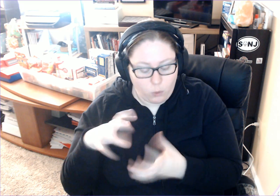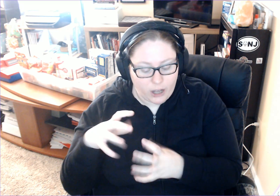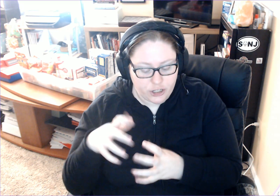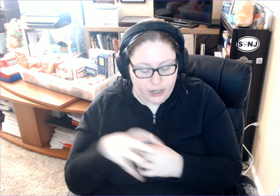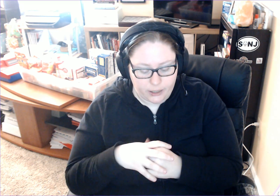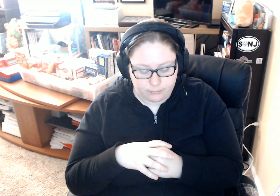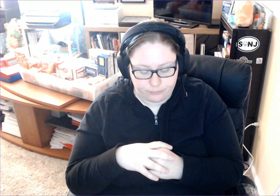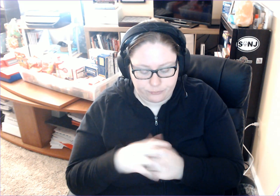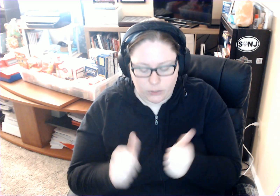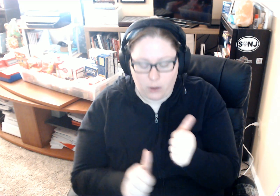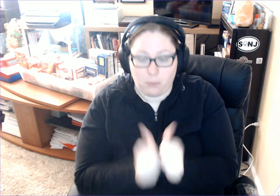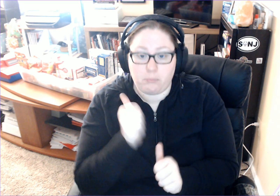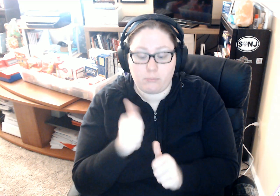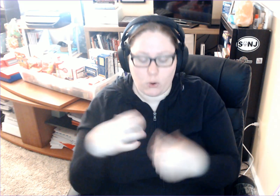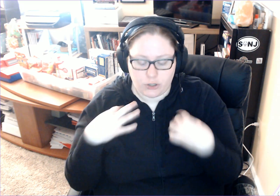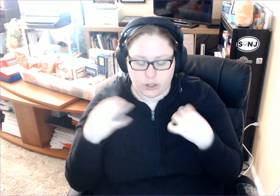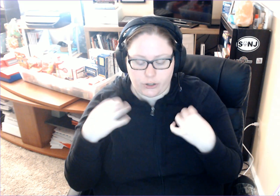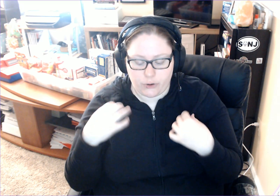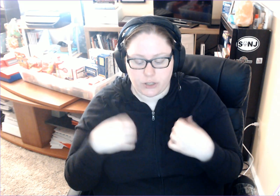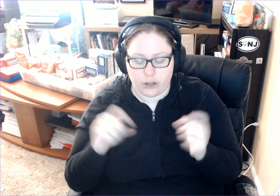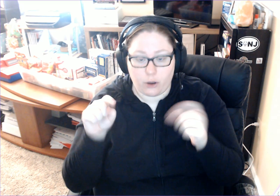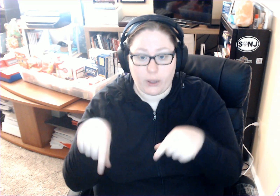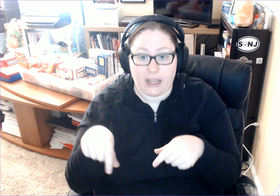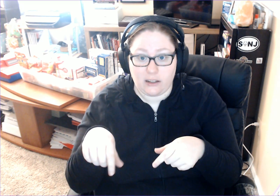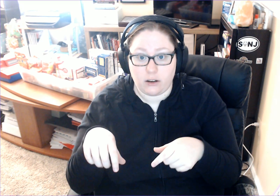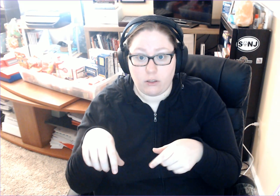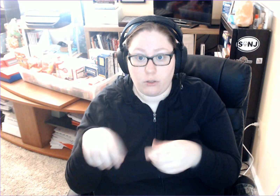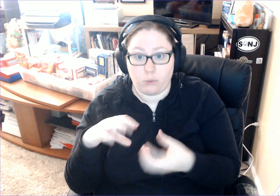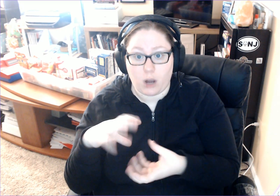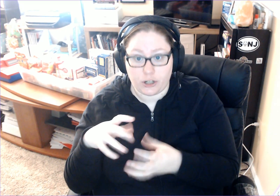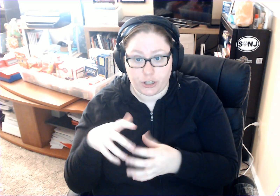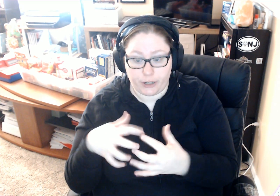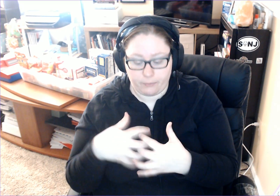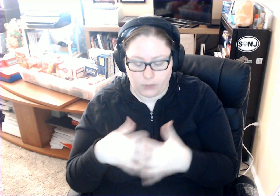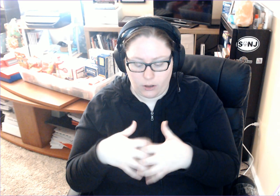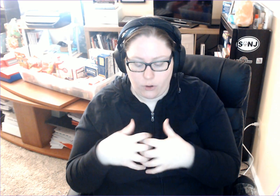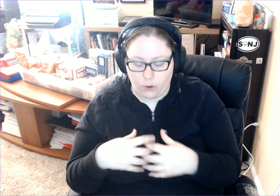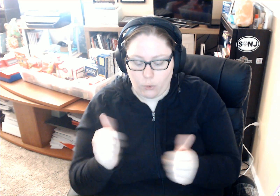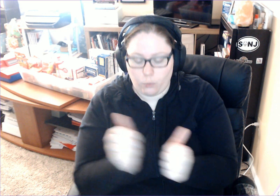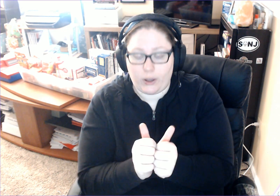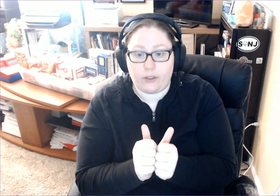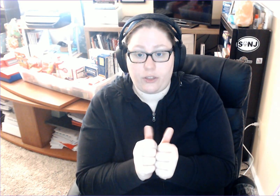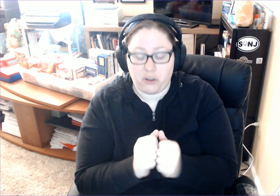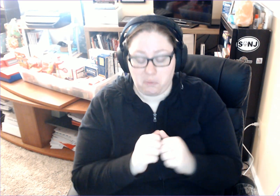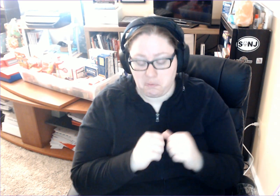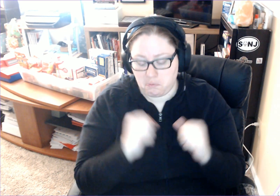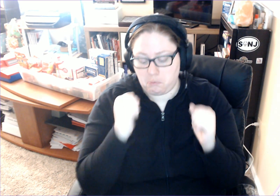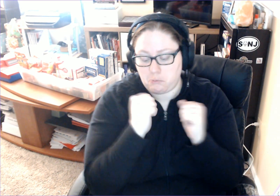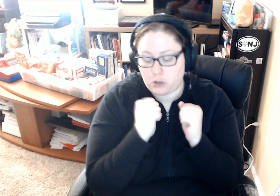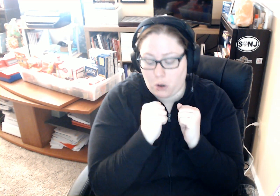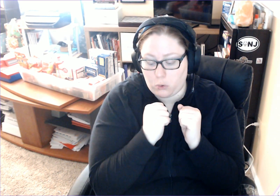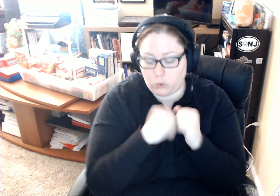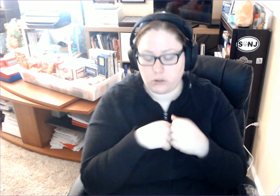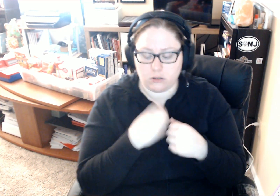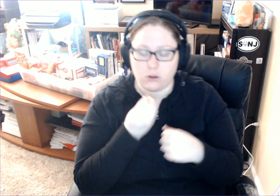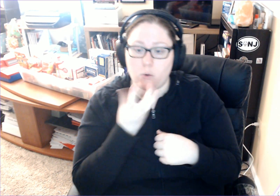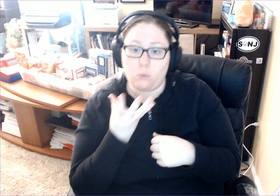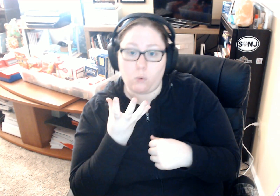washing. Most clothes can go in the washer with cold, warm,